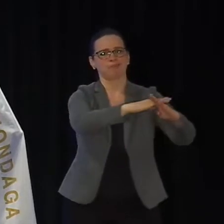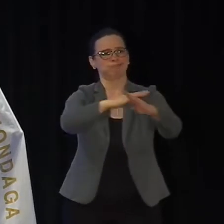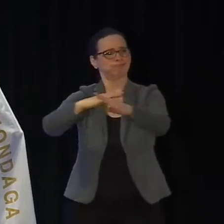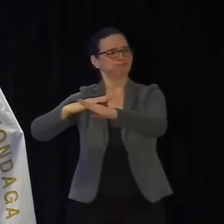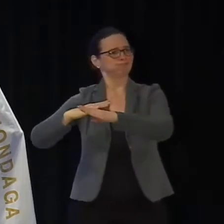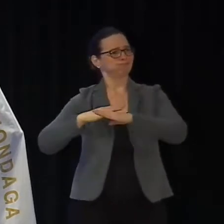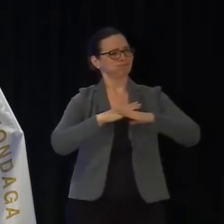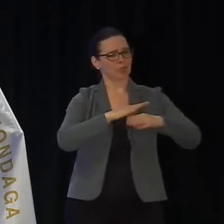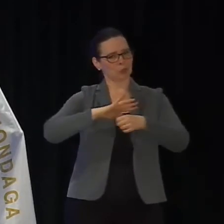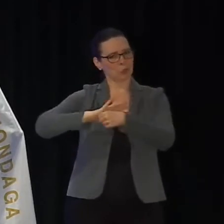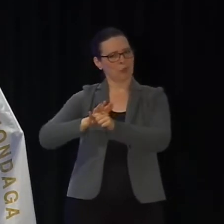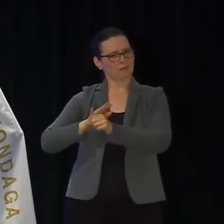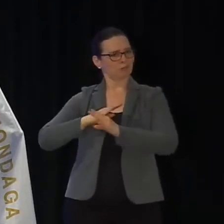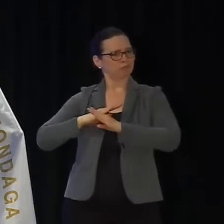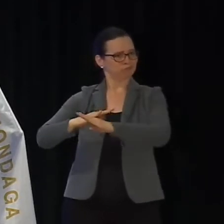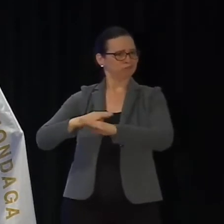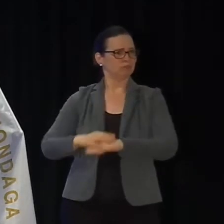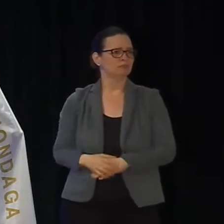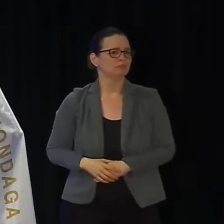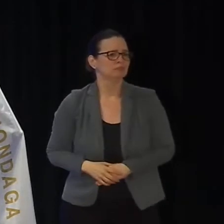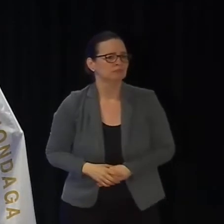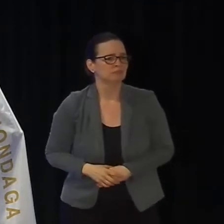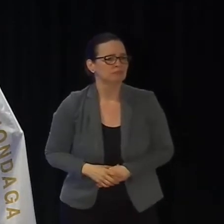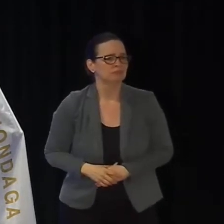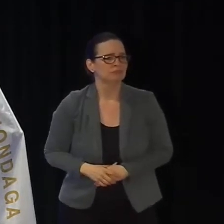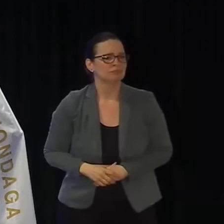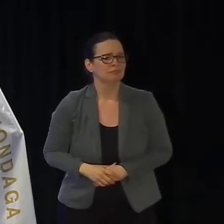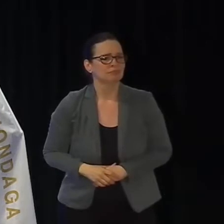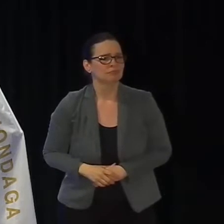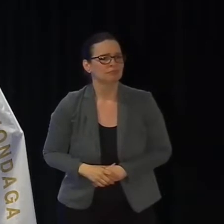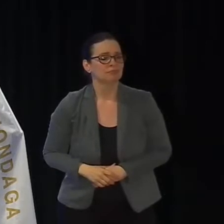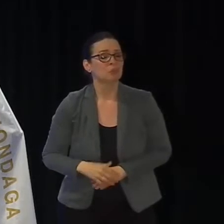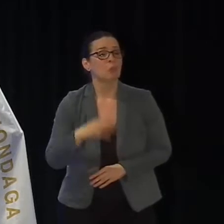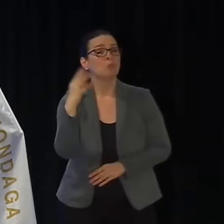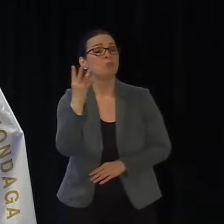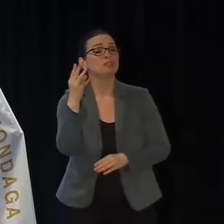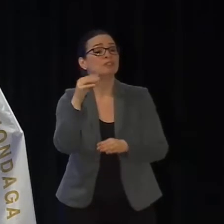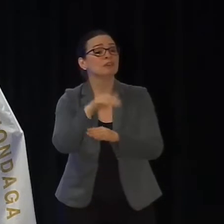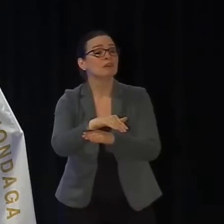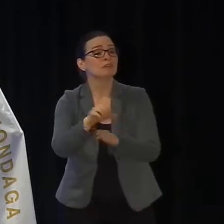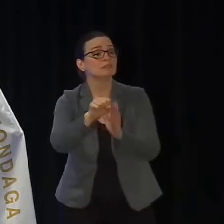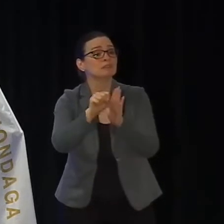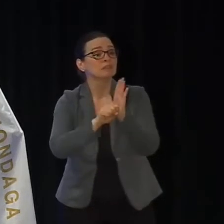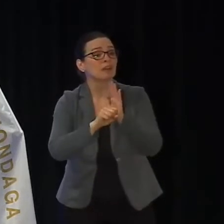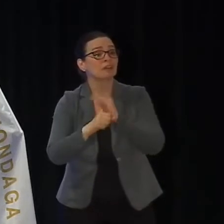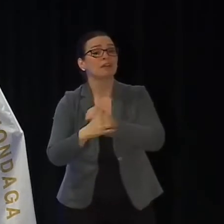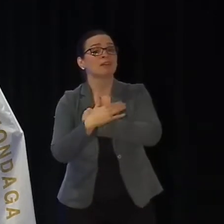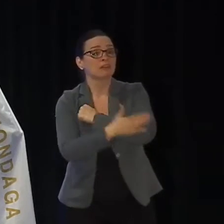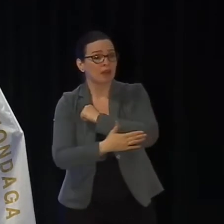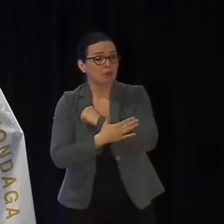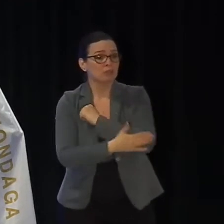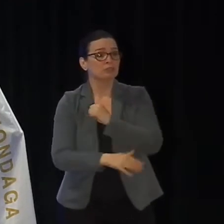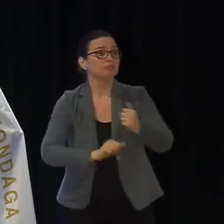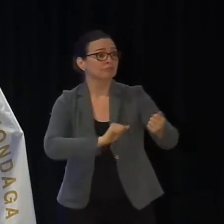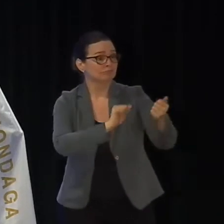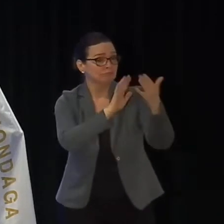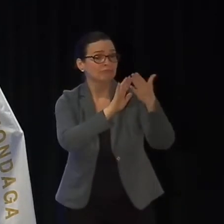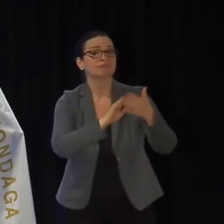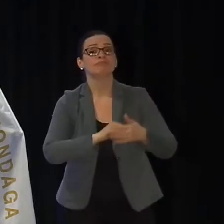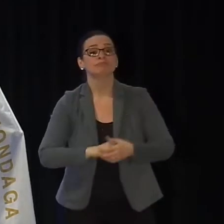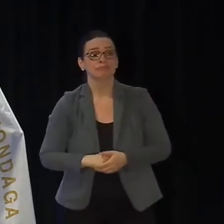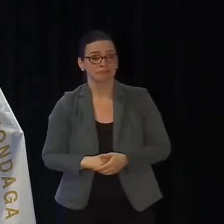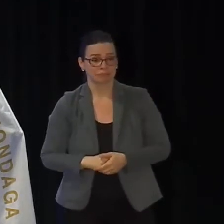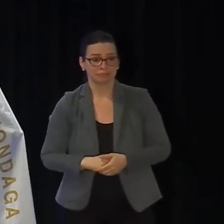go through on Wednesday night, I'm doing the State of the County address, and certainly we encourage people to tune into